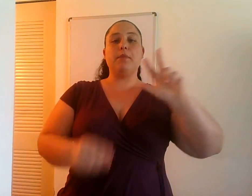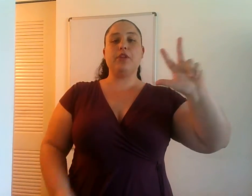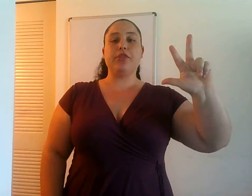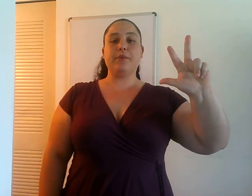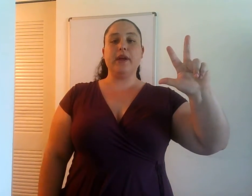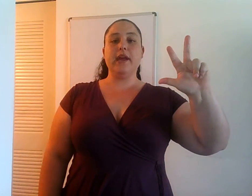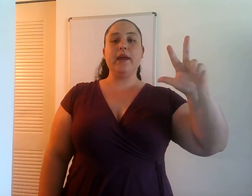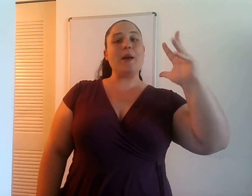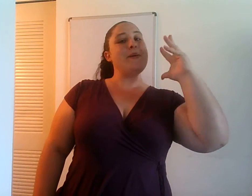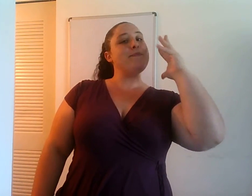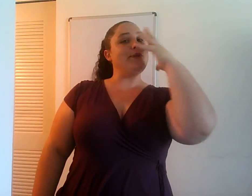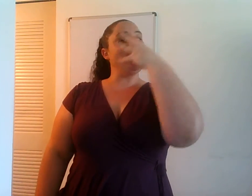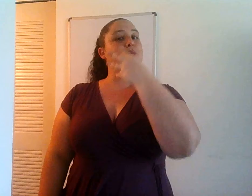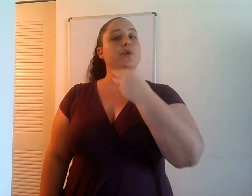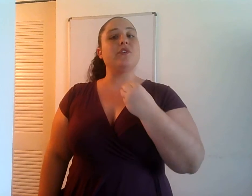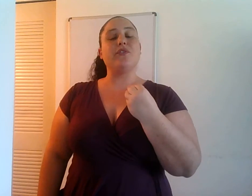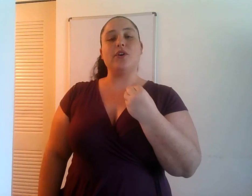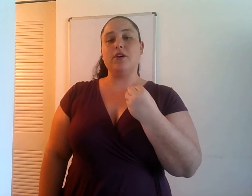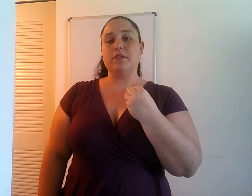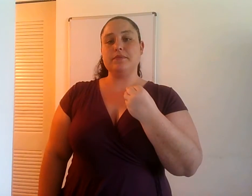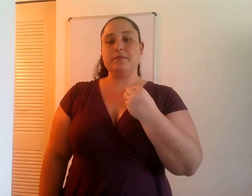Number three, beautiful.